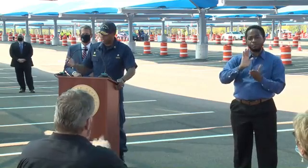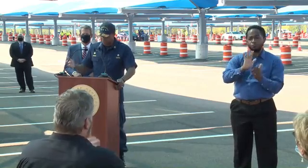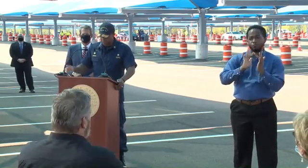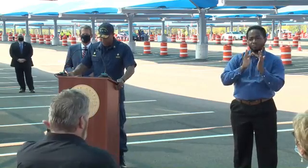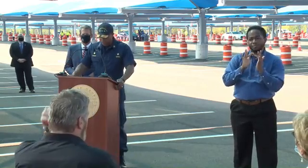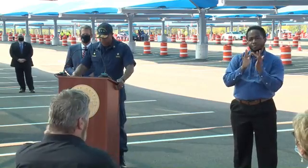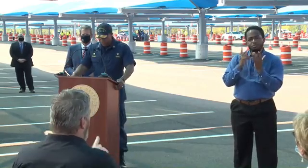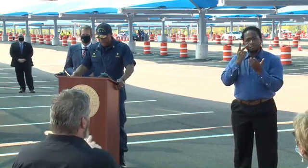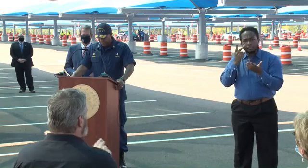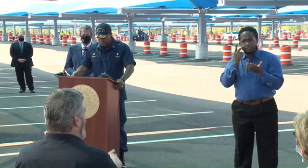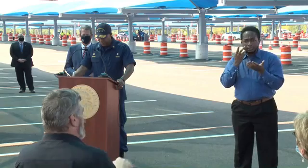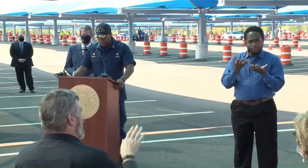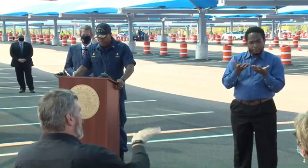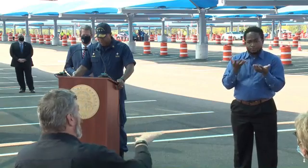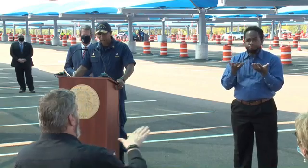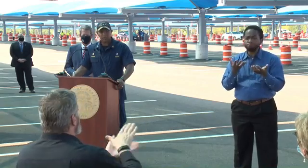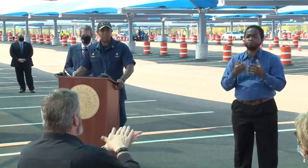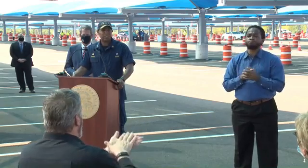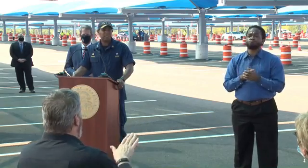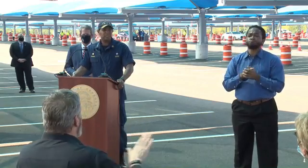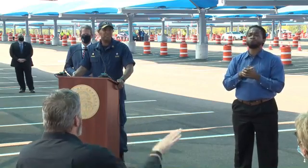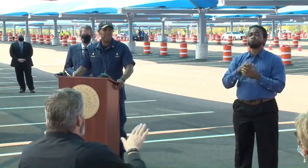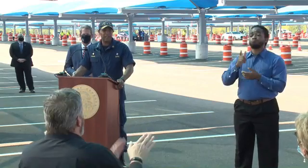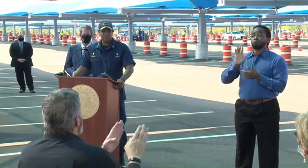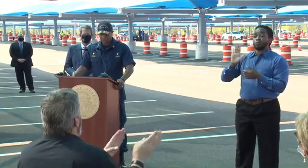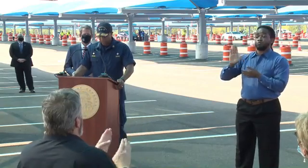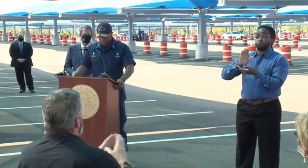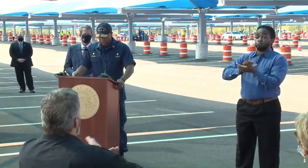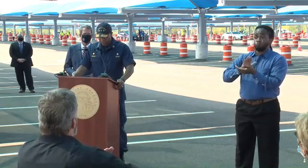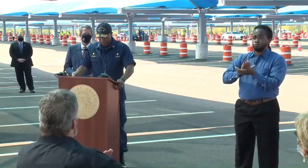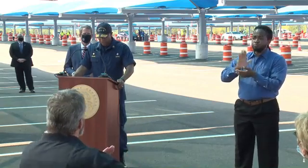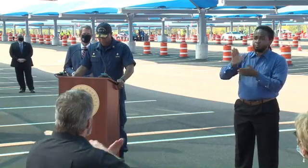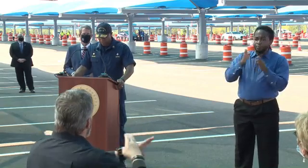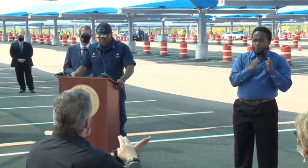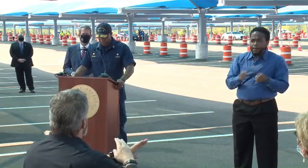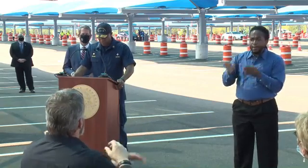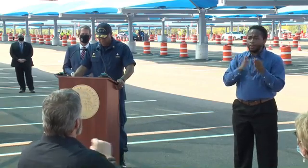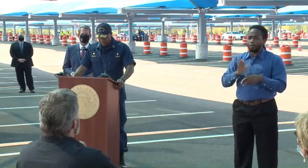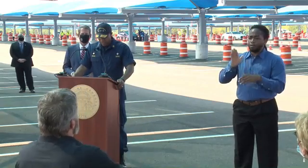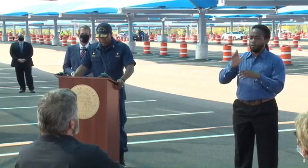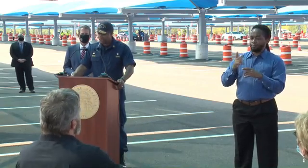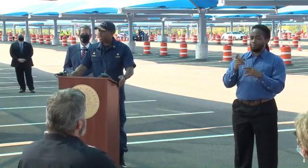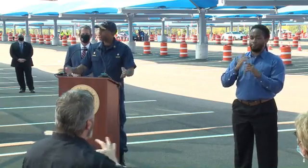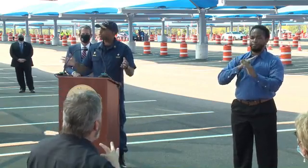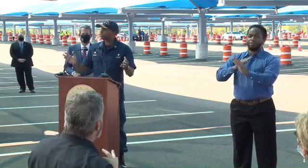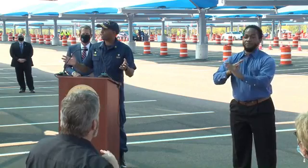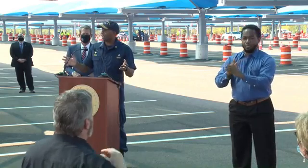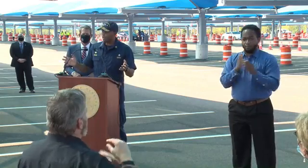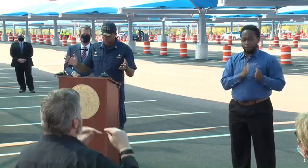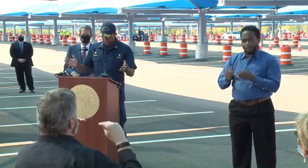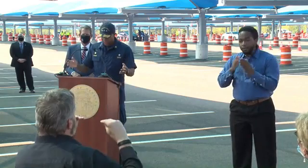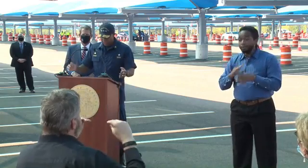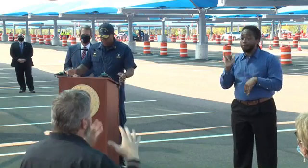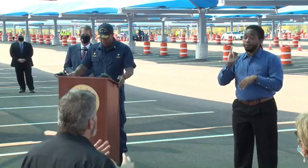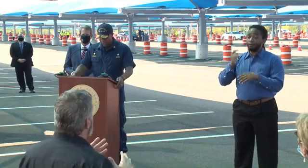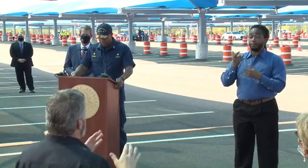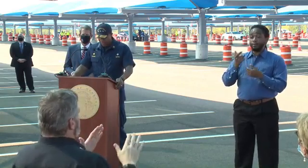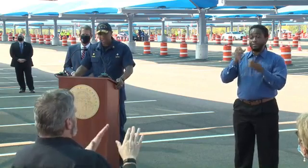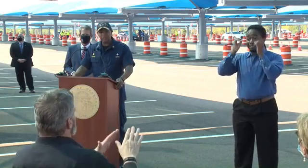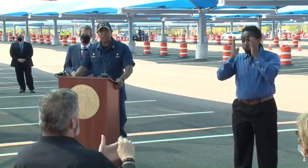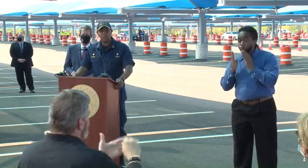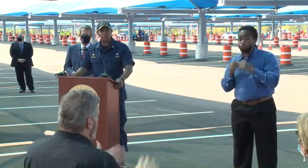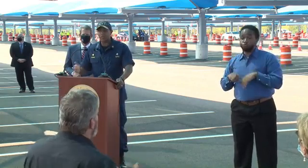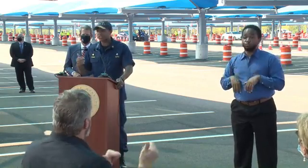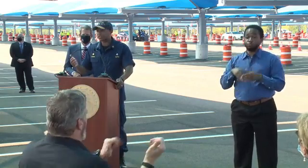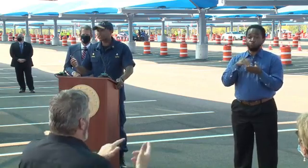their plans to protect students, faculty, staff, and the community. Assess your child and your